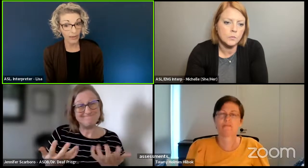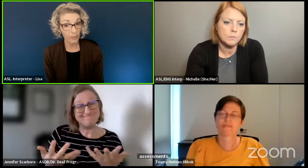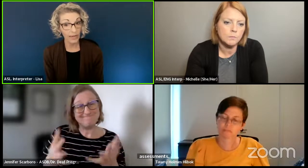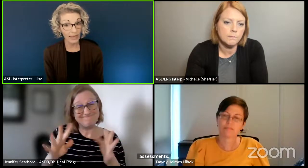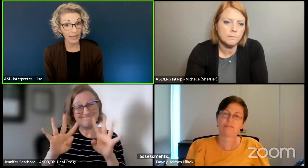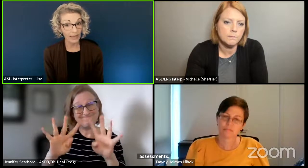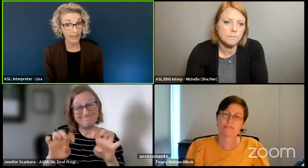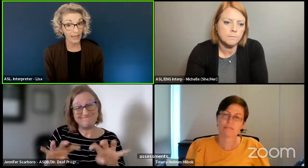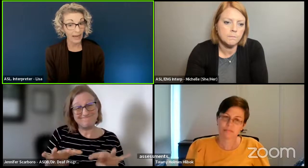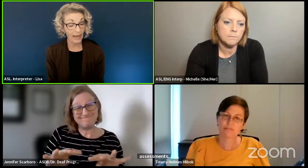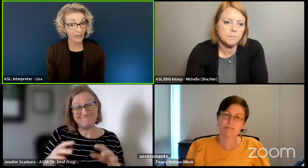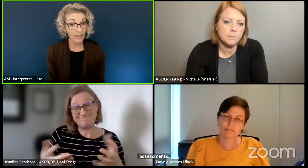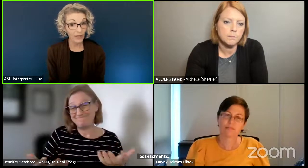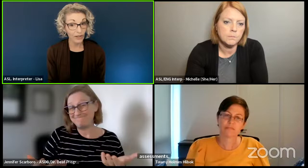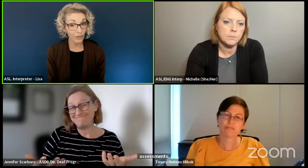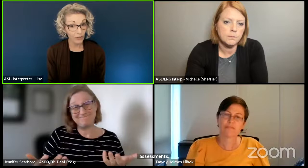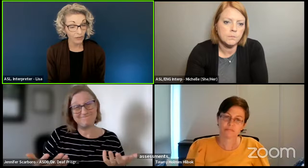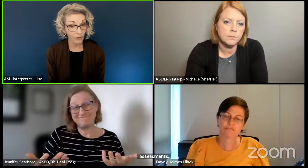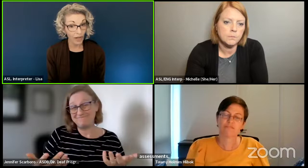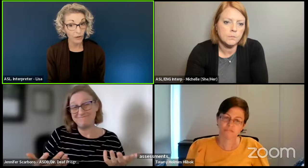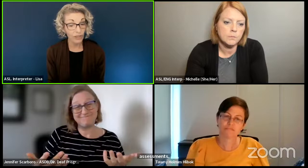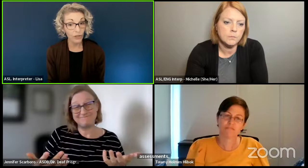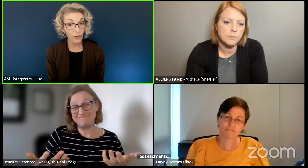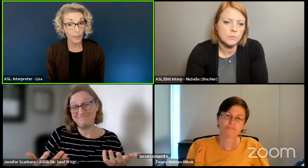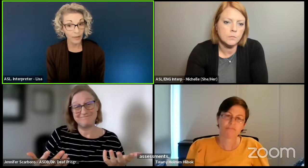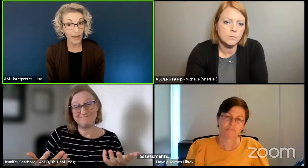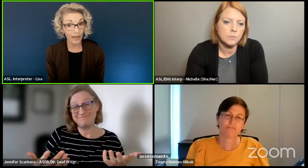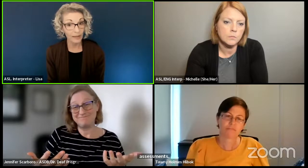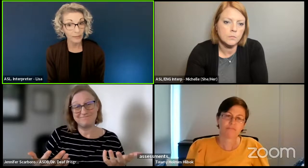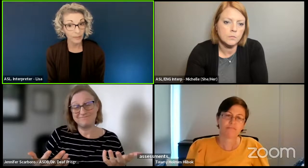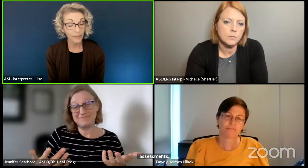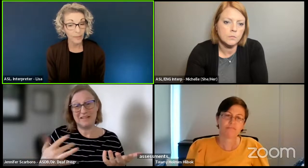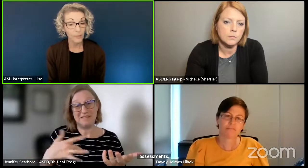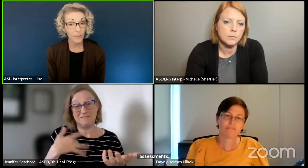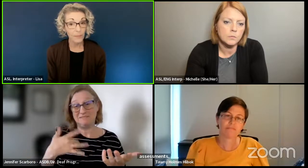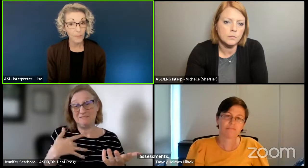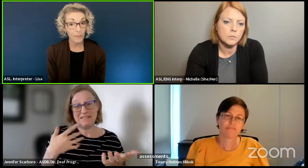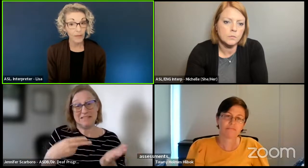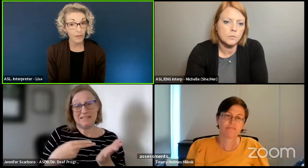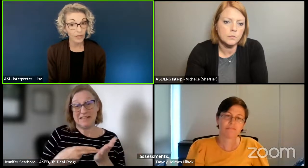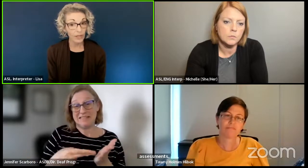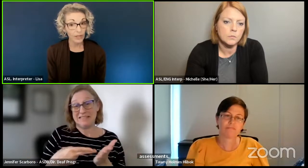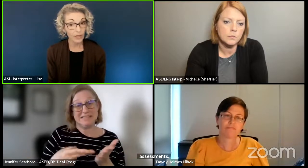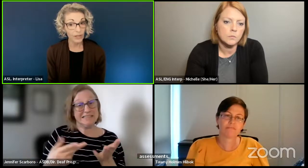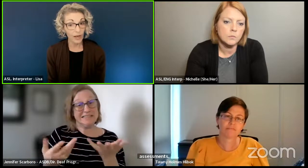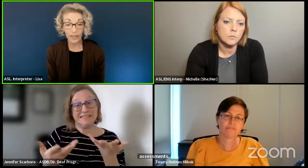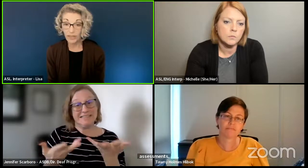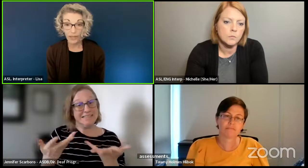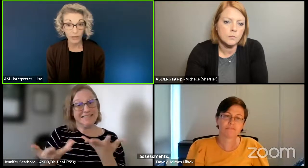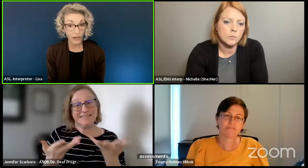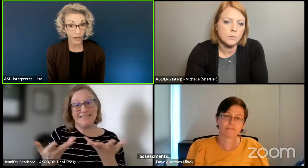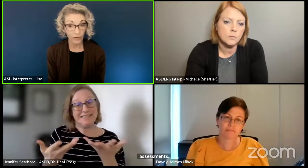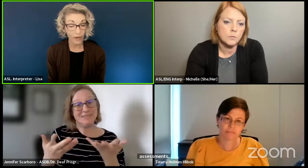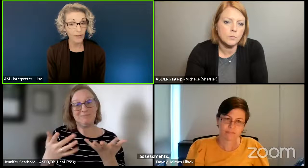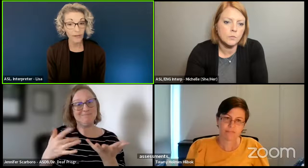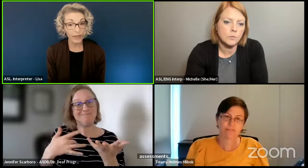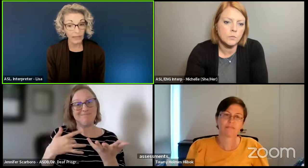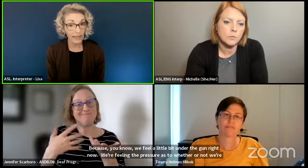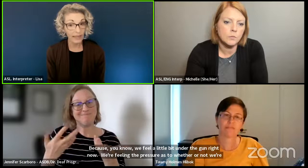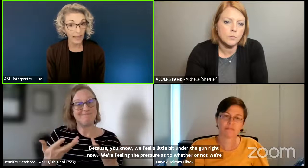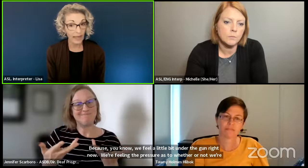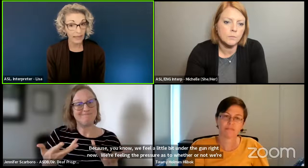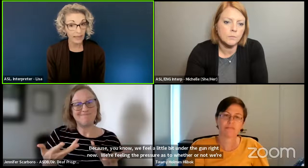the June 8th meeting. I have to tell you that we're not quite sure about that. We just, honestly, we're